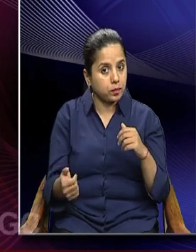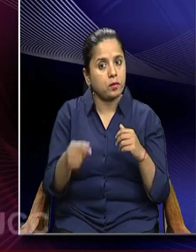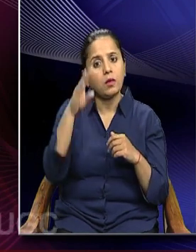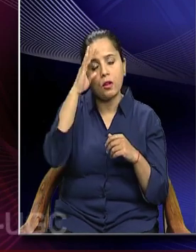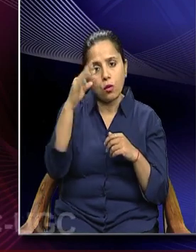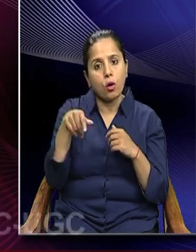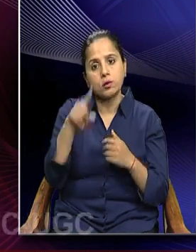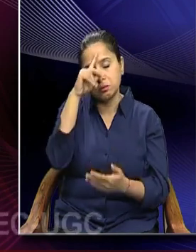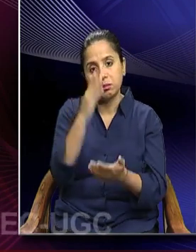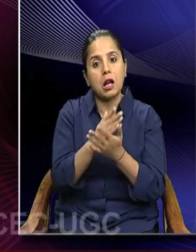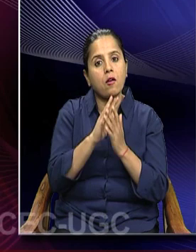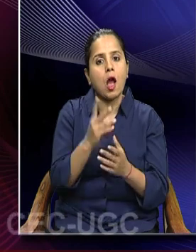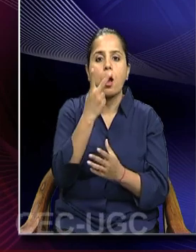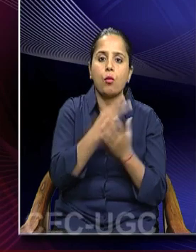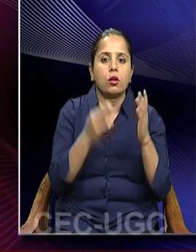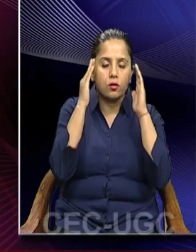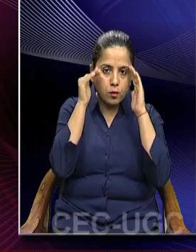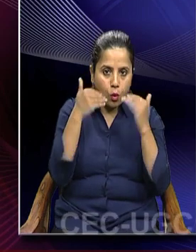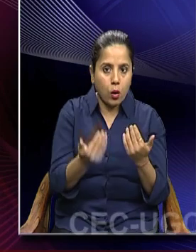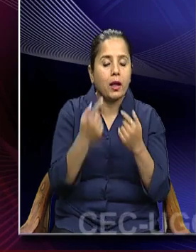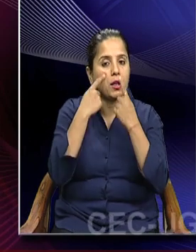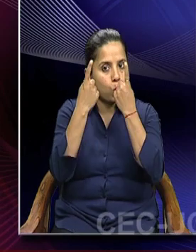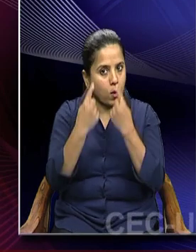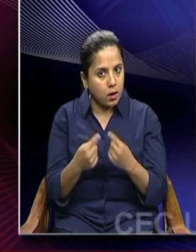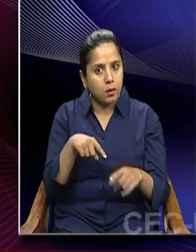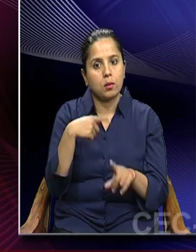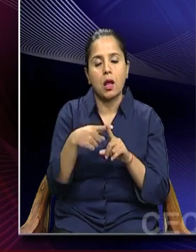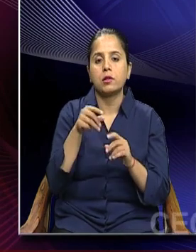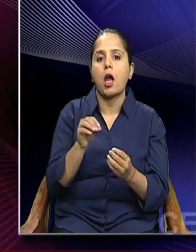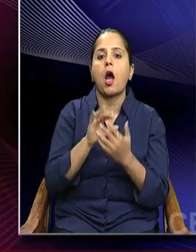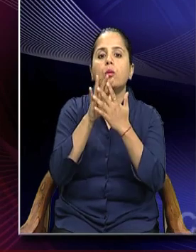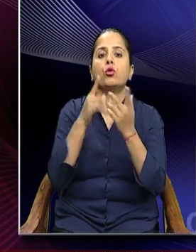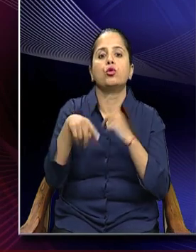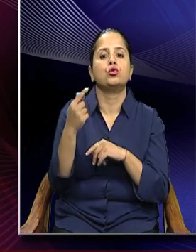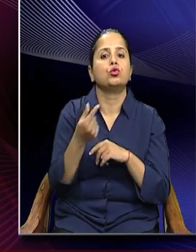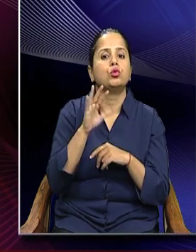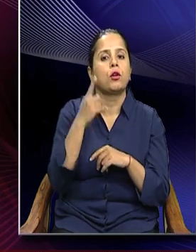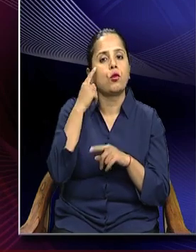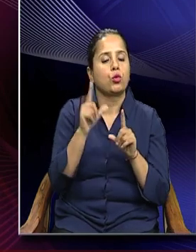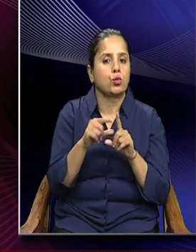beliefs determine both the focus of the investigation and the approach they will use to do it.